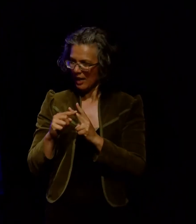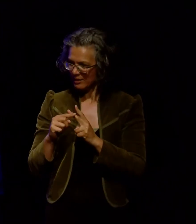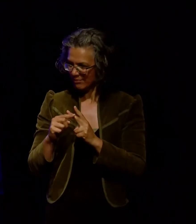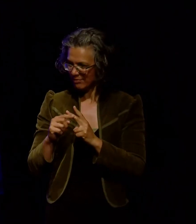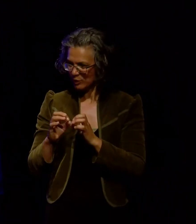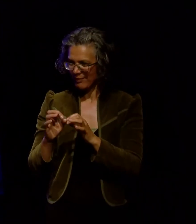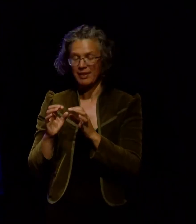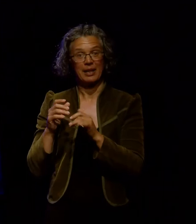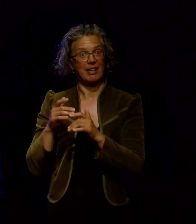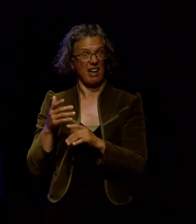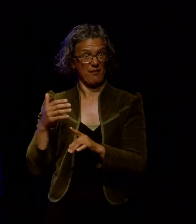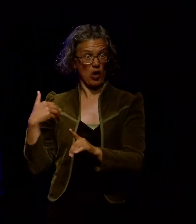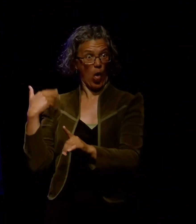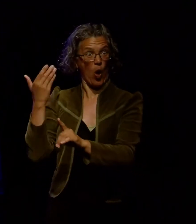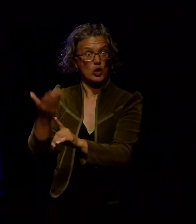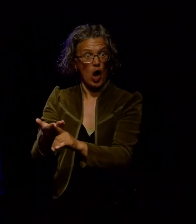in broadcast television.